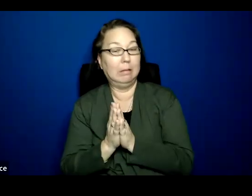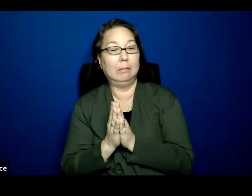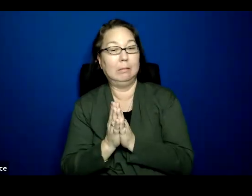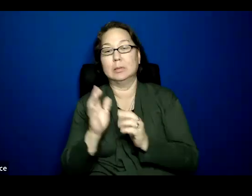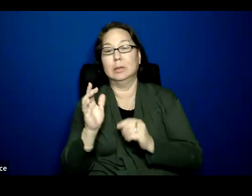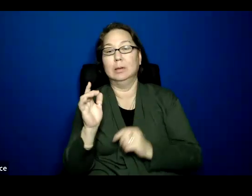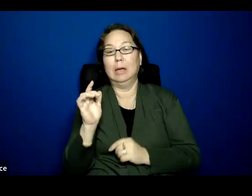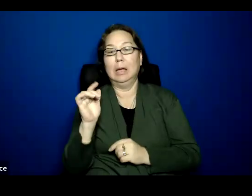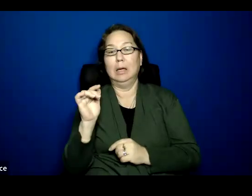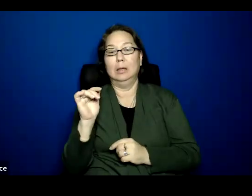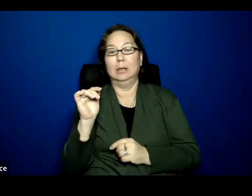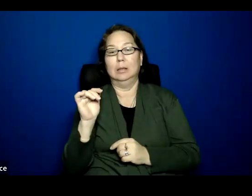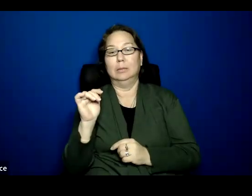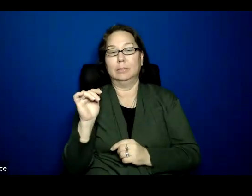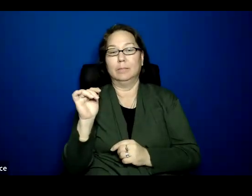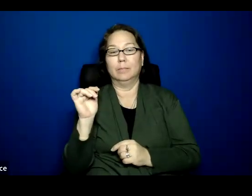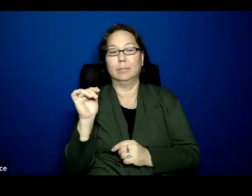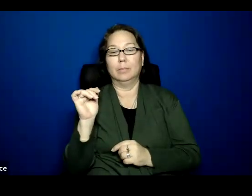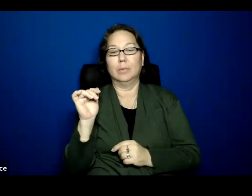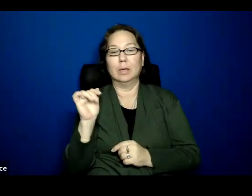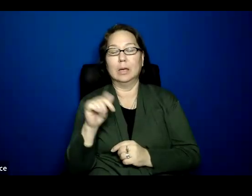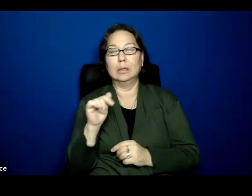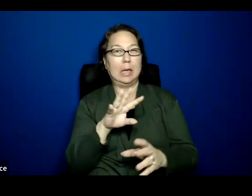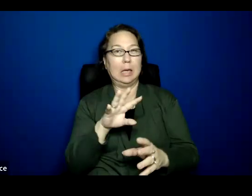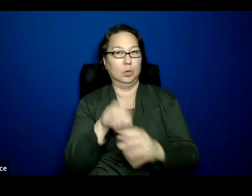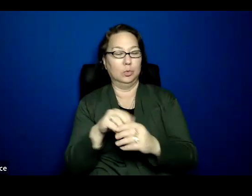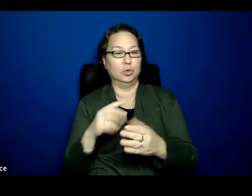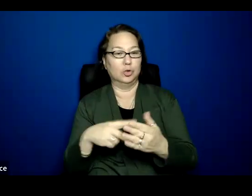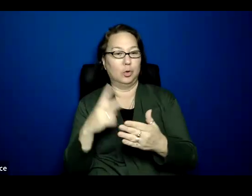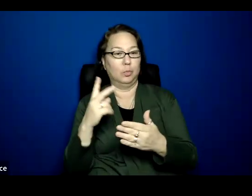really add to any